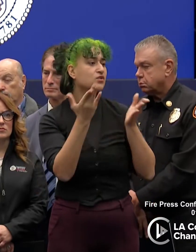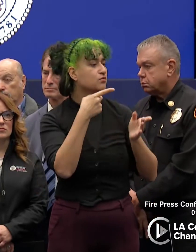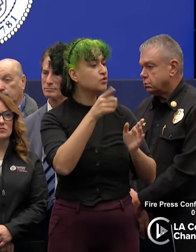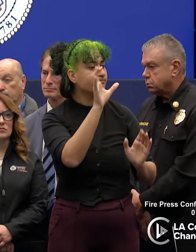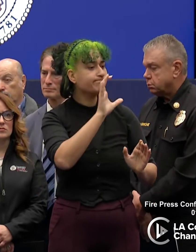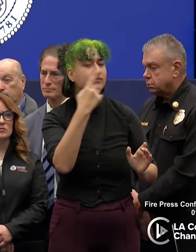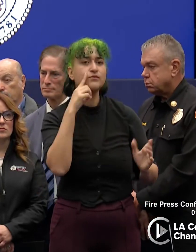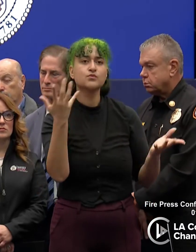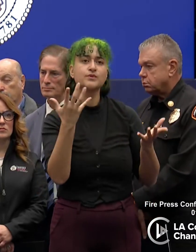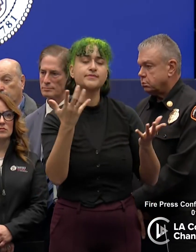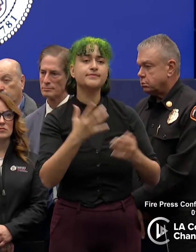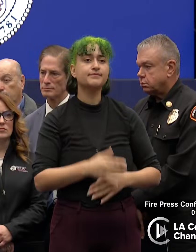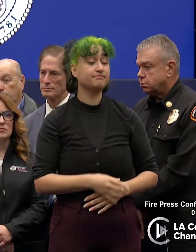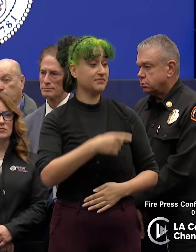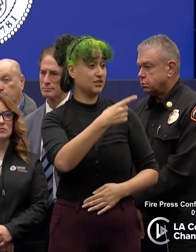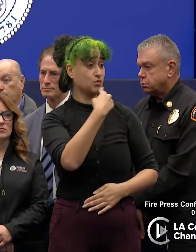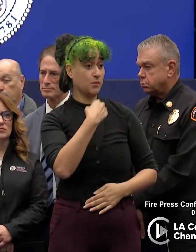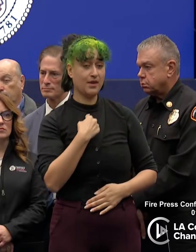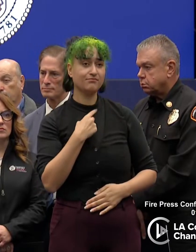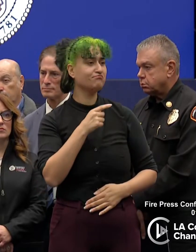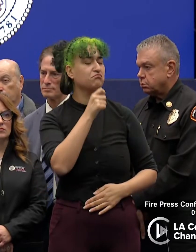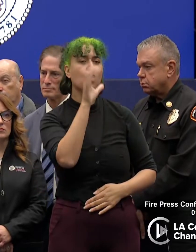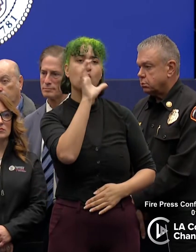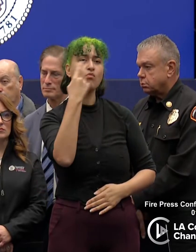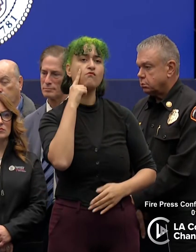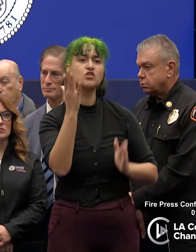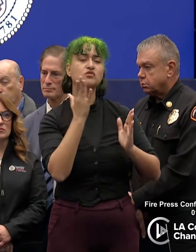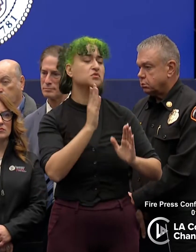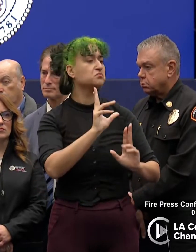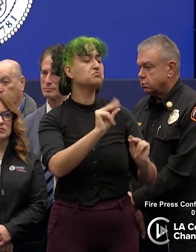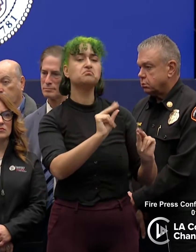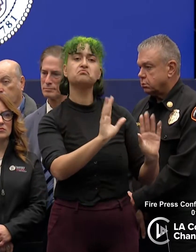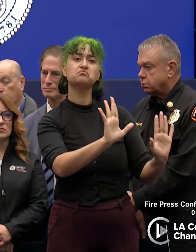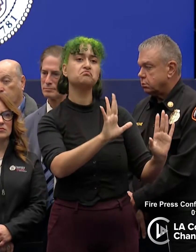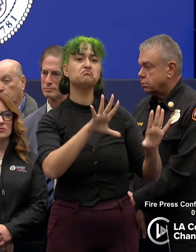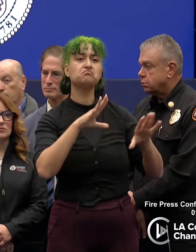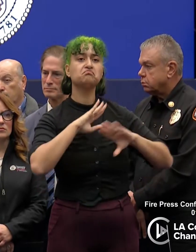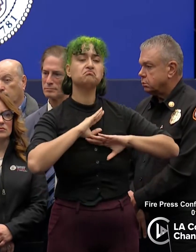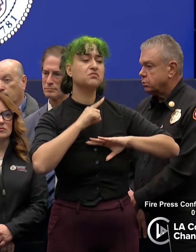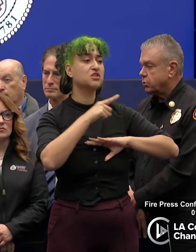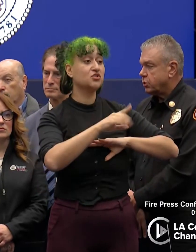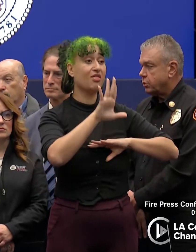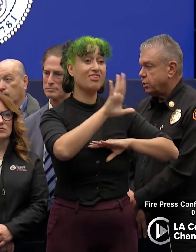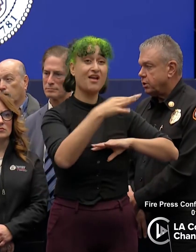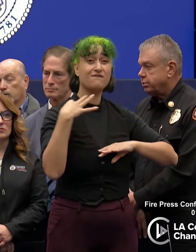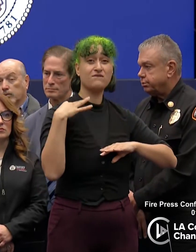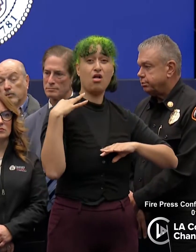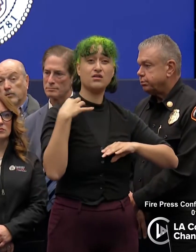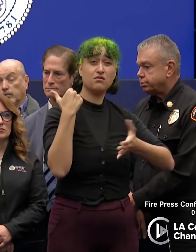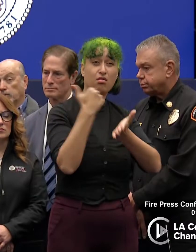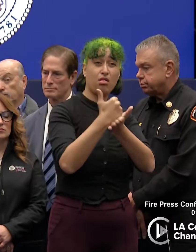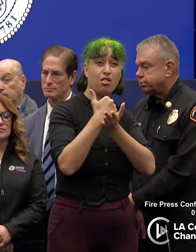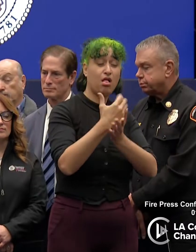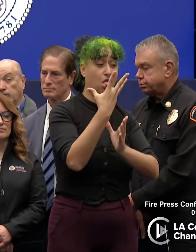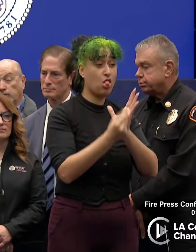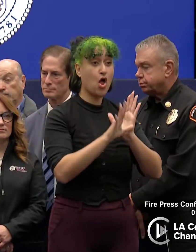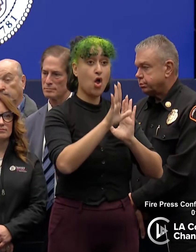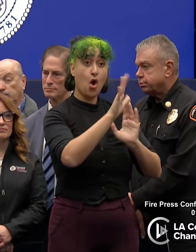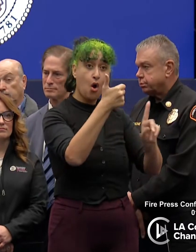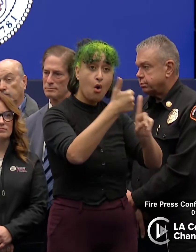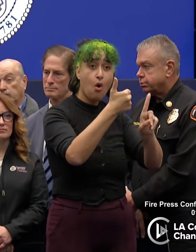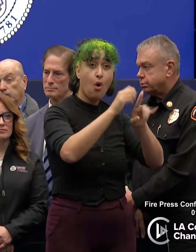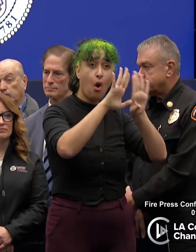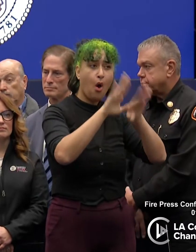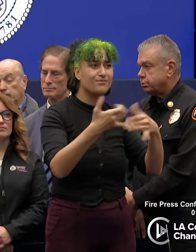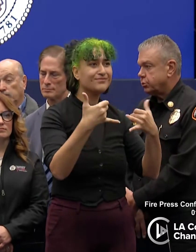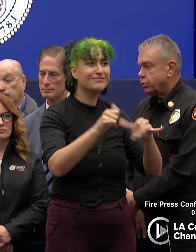she was looking for there. And she said she wasn't looking for services. She was there to volunteer. Having lost her house,